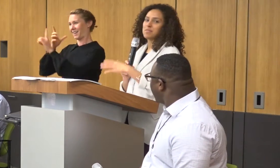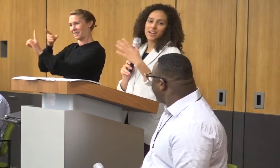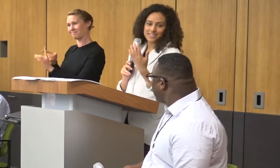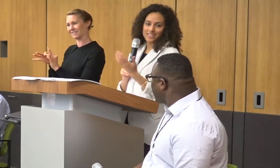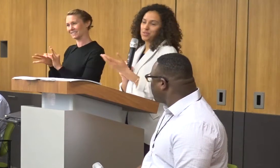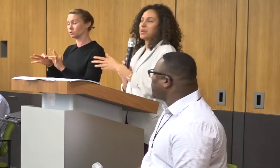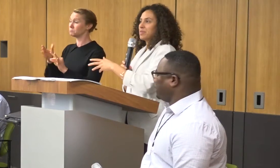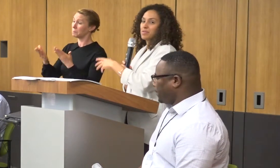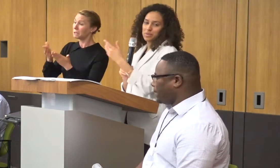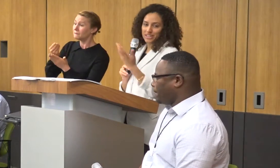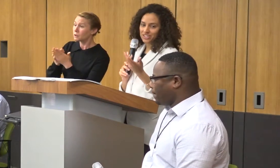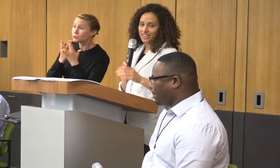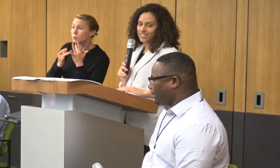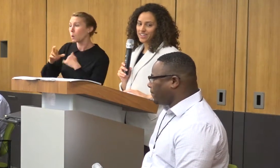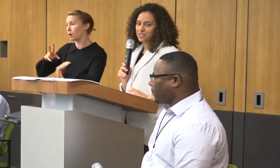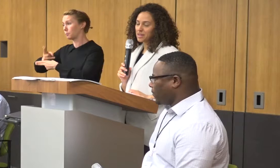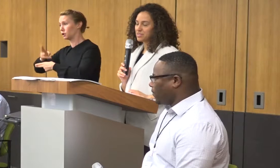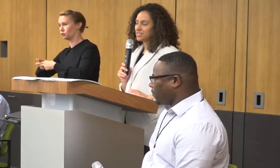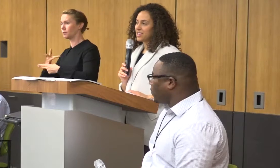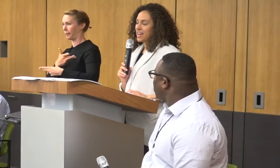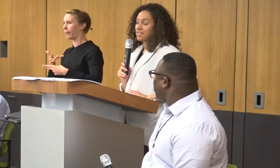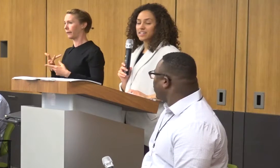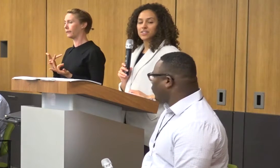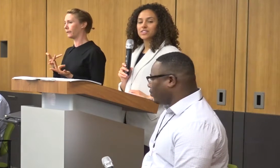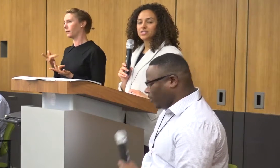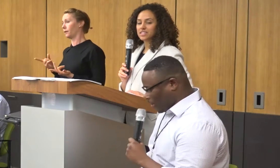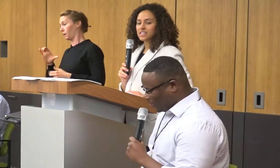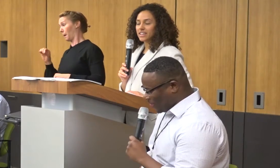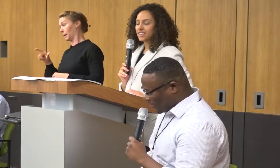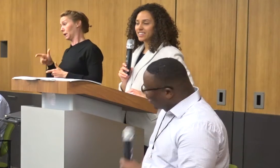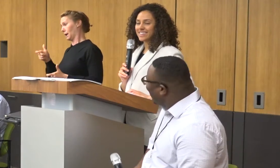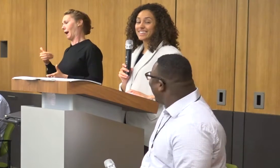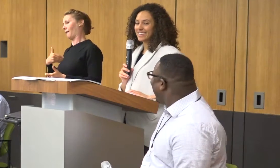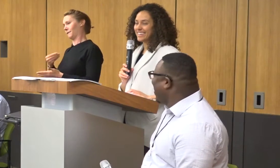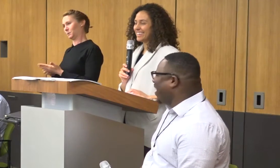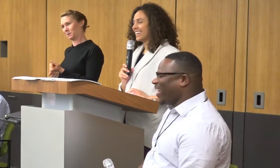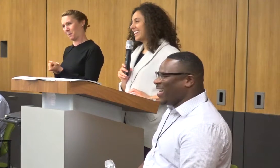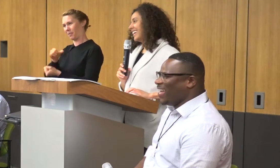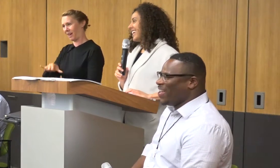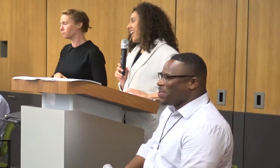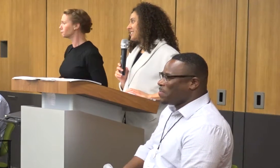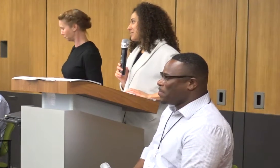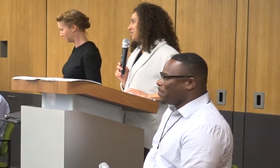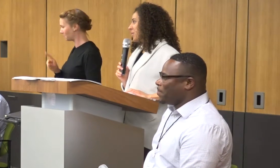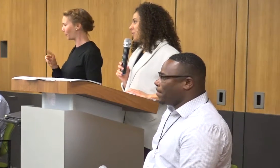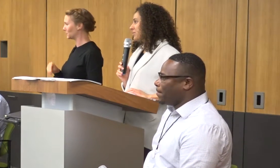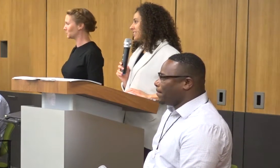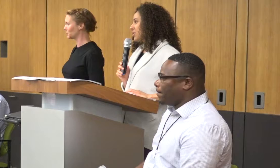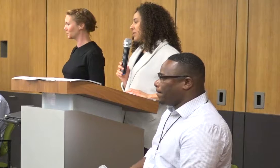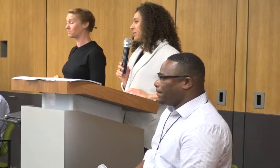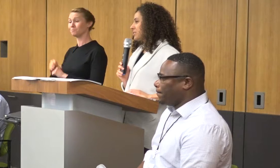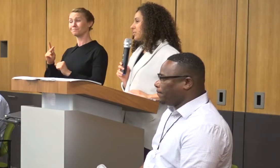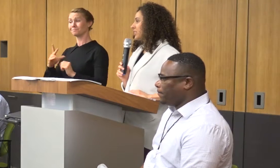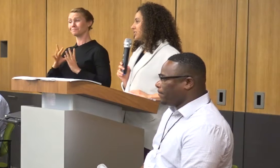be finances or whether it be reputation, they oftentimes have that. So that's Yes, key. they do. Awesome. So we would